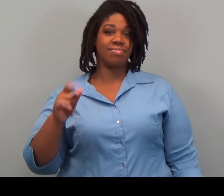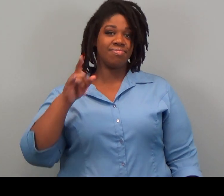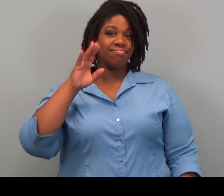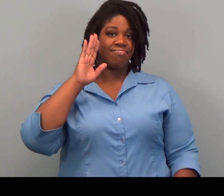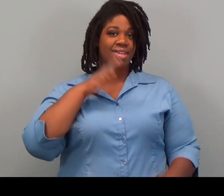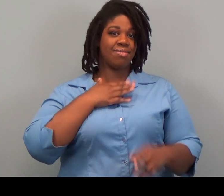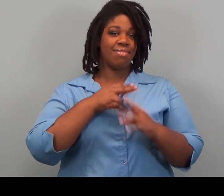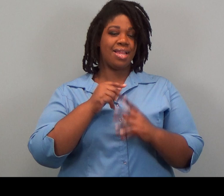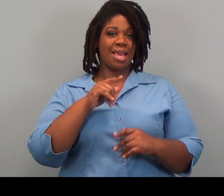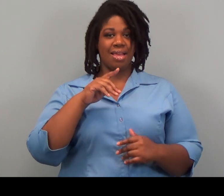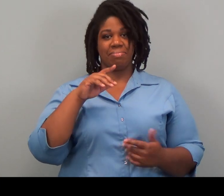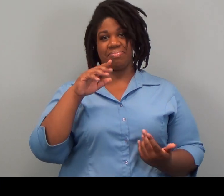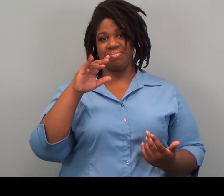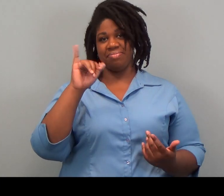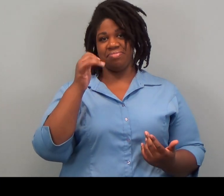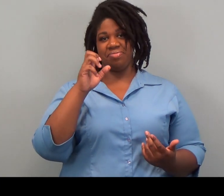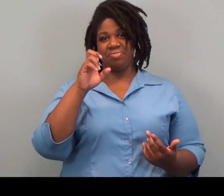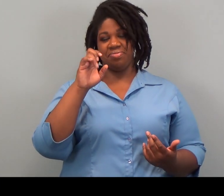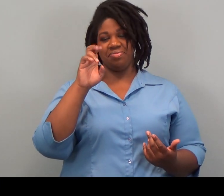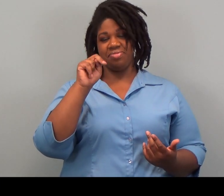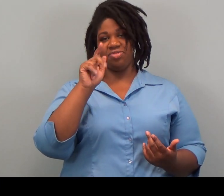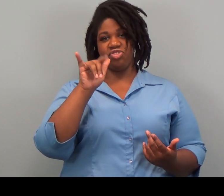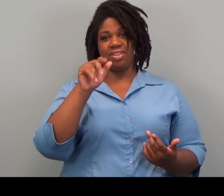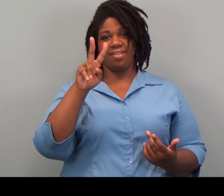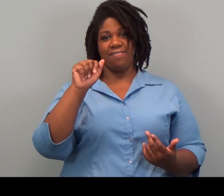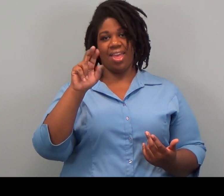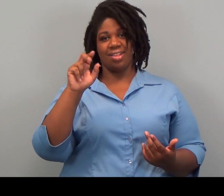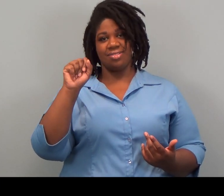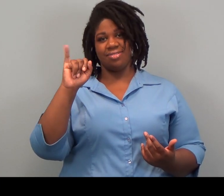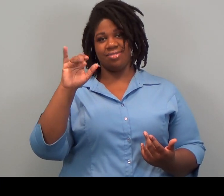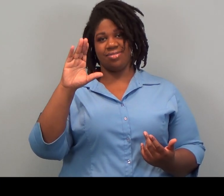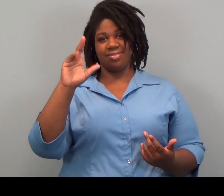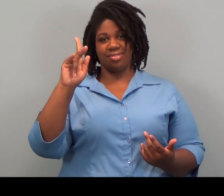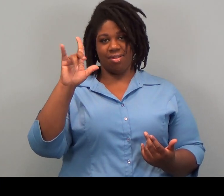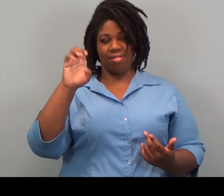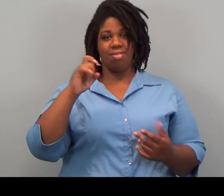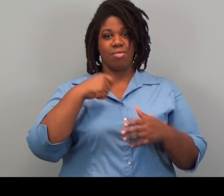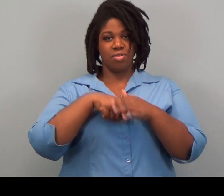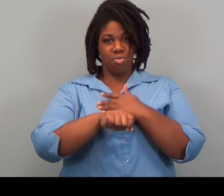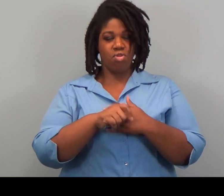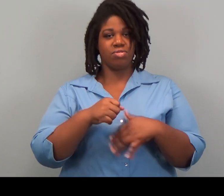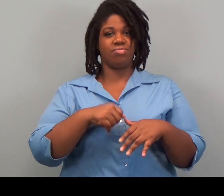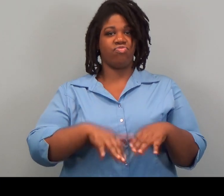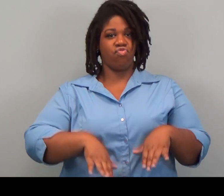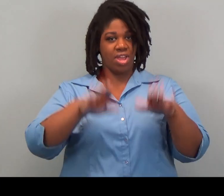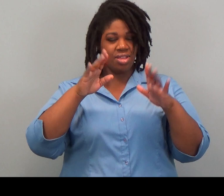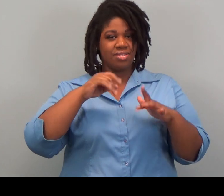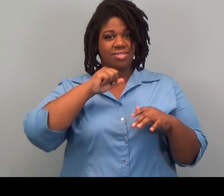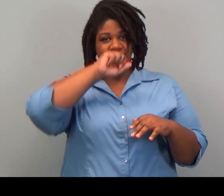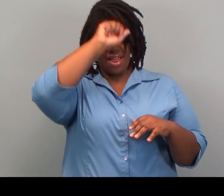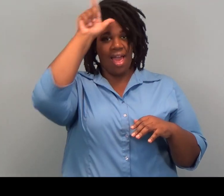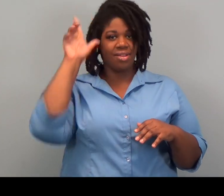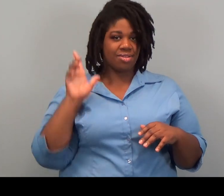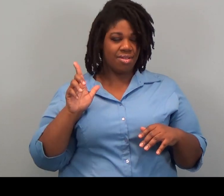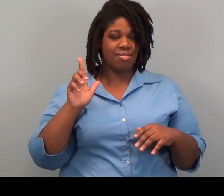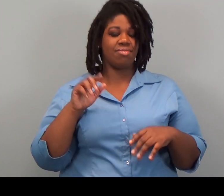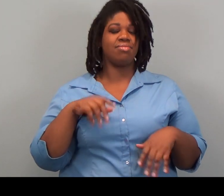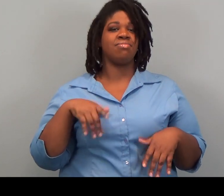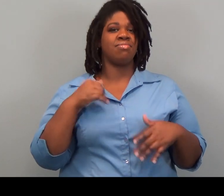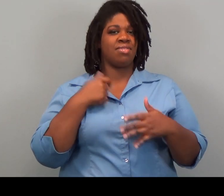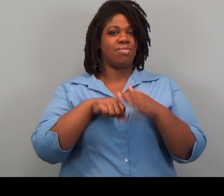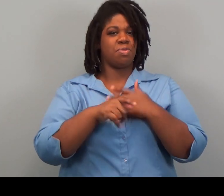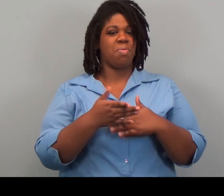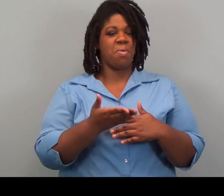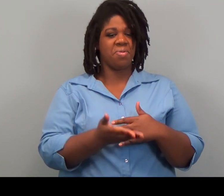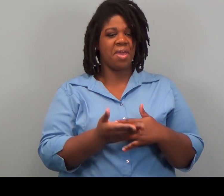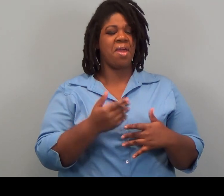My name's Jenny Van Sickle. I was born and raised in Alaska. Was there until I was probably 18 or 19,